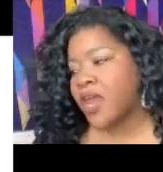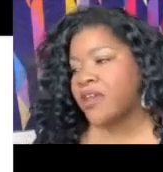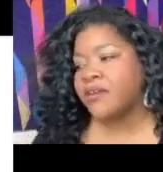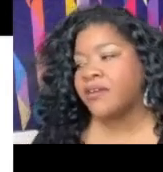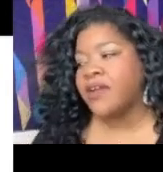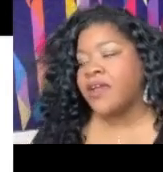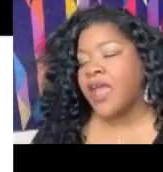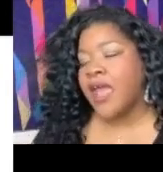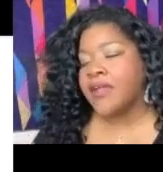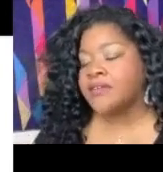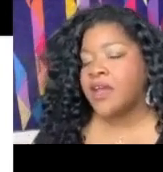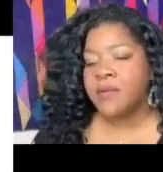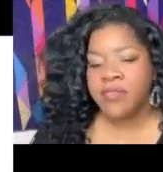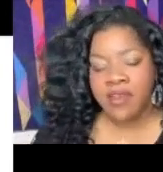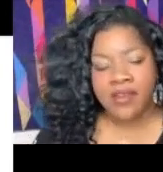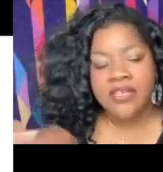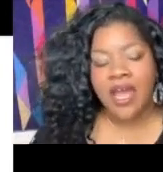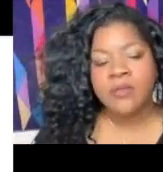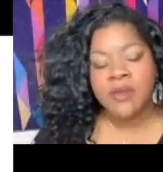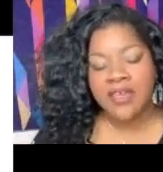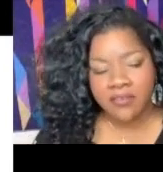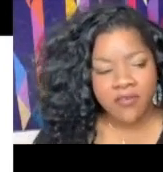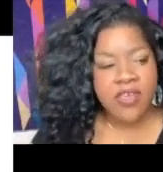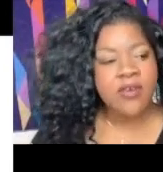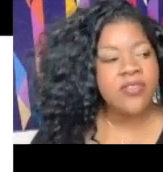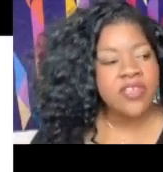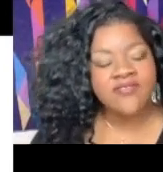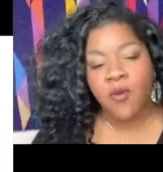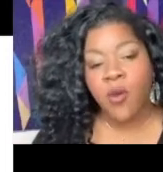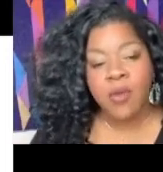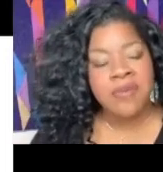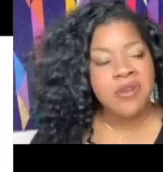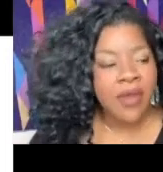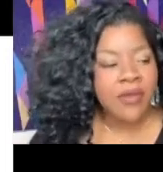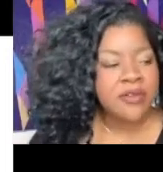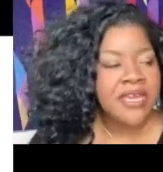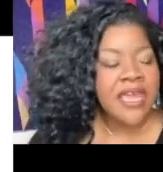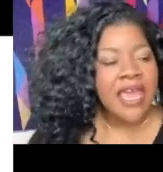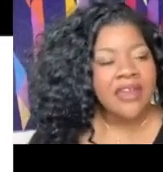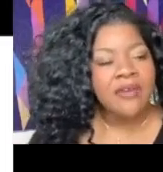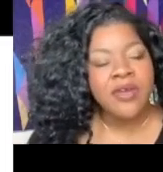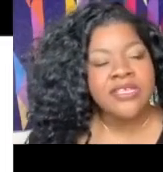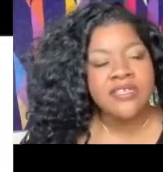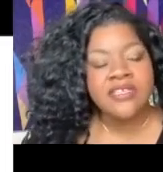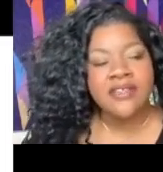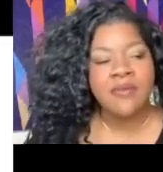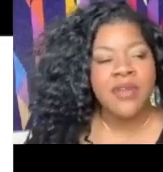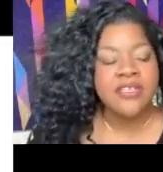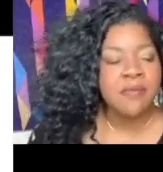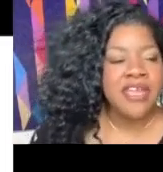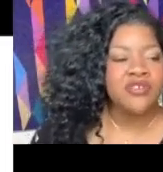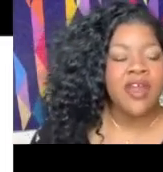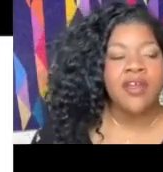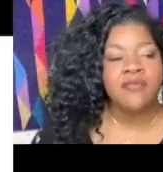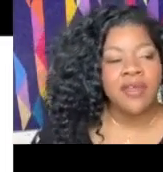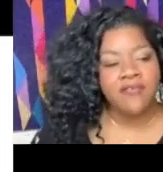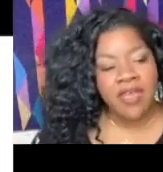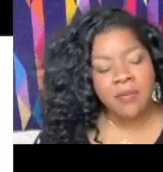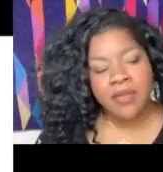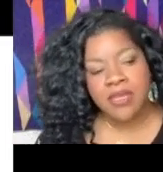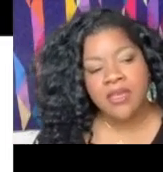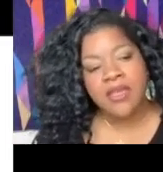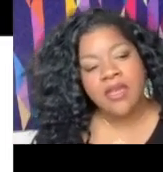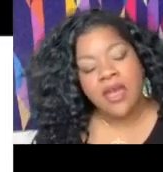of prayer. And there are times when I can feel these 4 women around me. And it wasn't until I went to the matriarch of